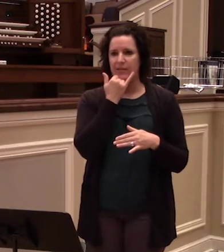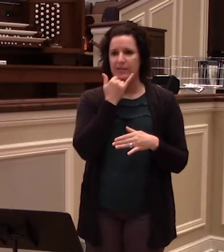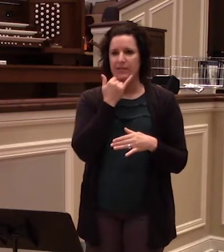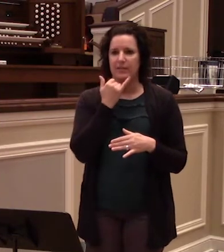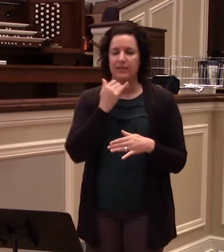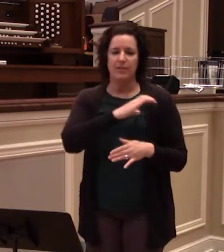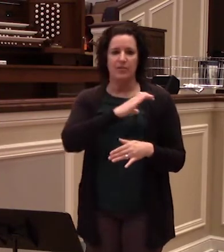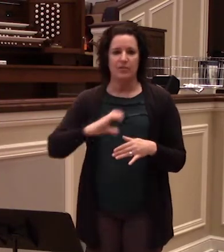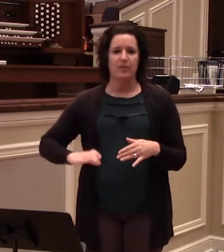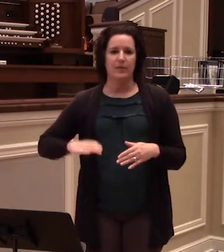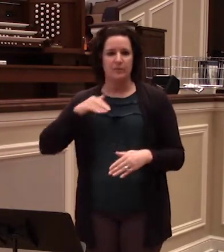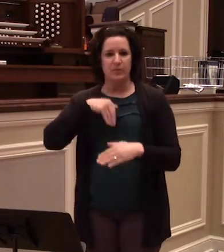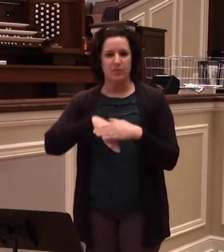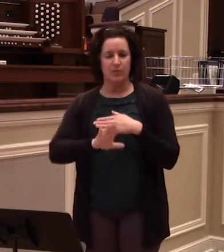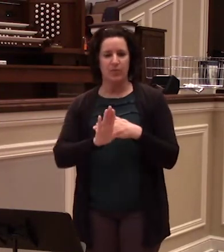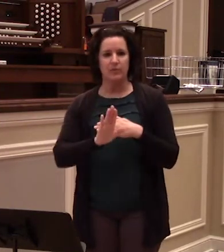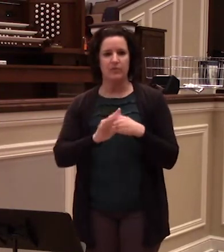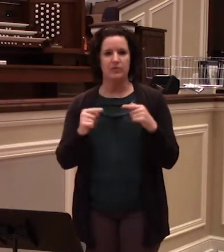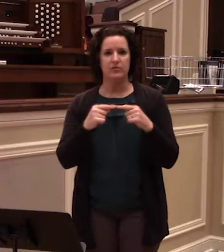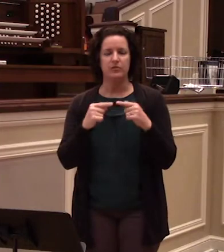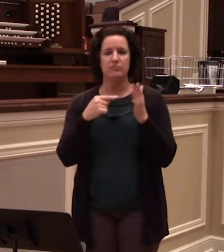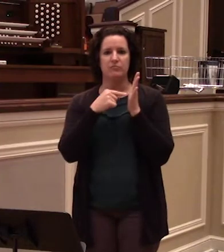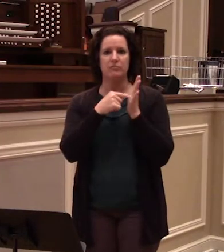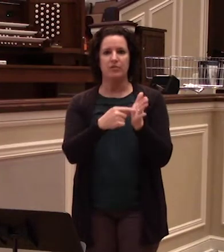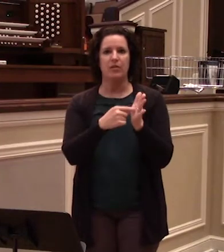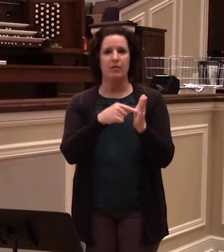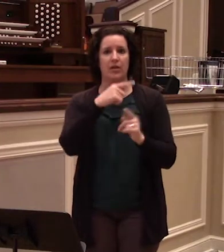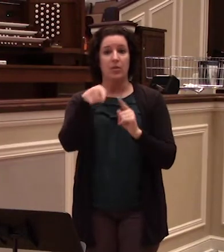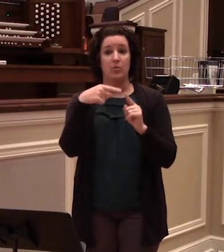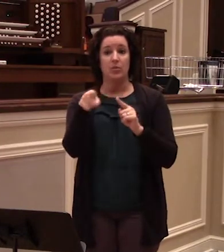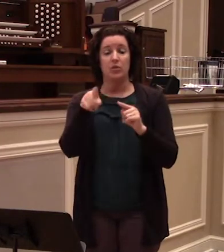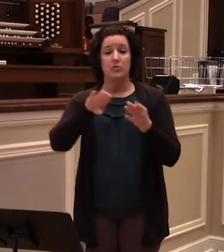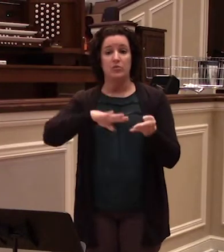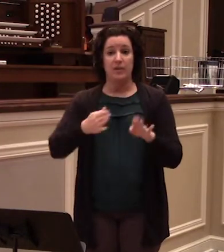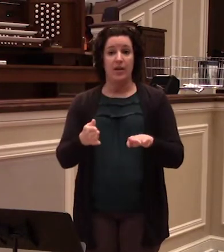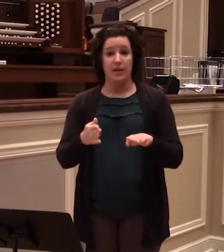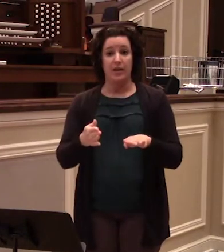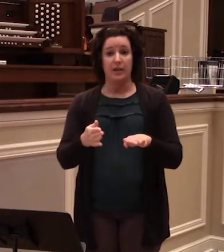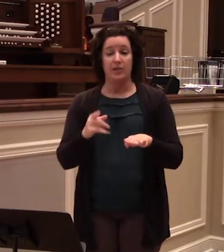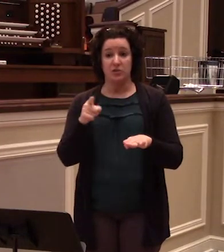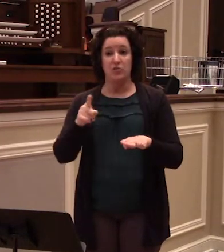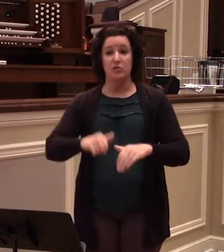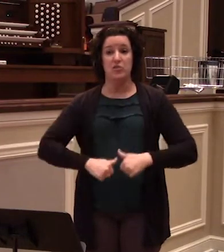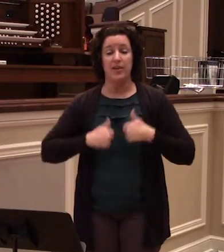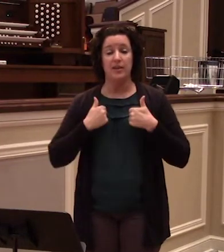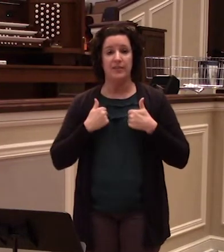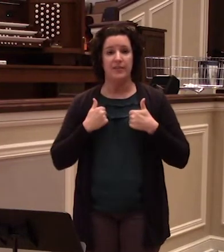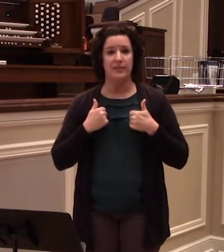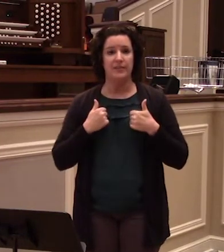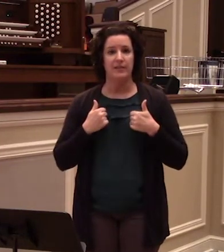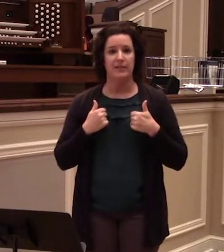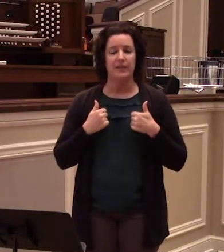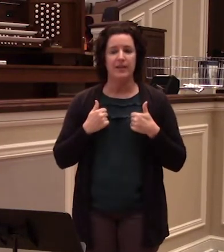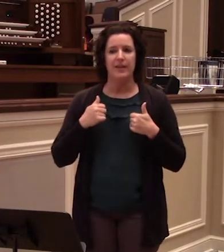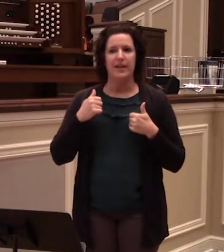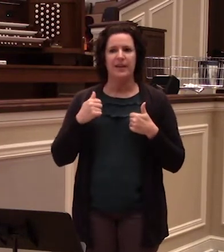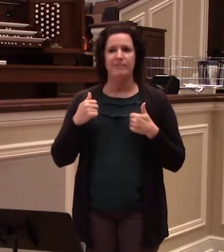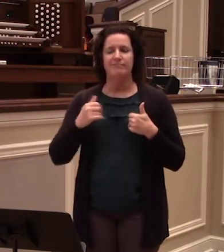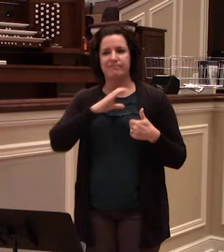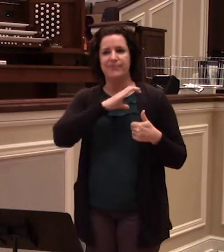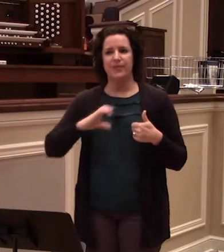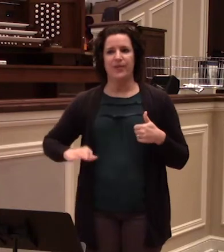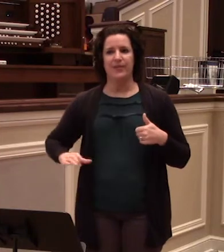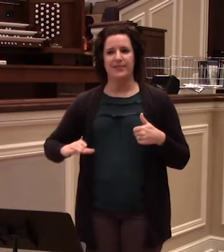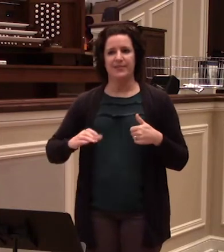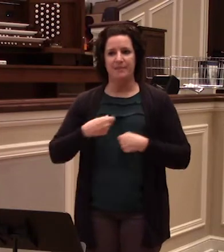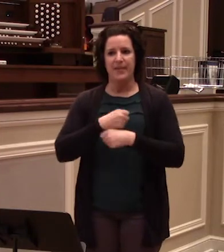Christ was born to reveal that you die to live. And he makes that possible for us. And he